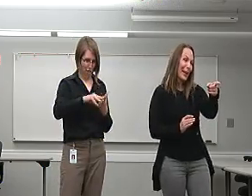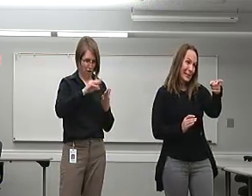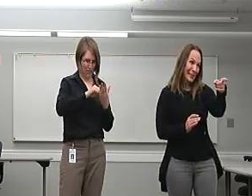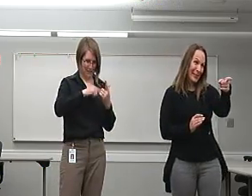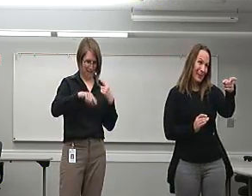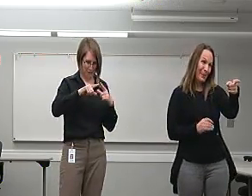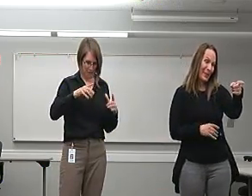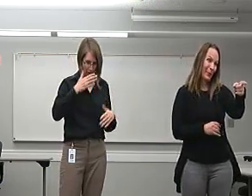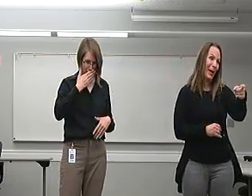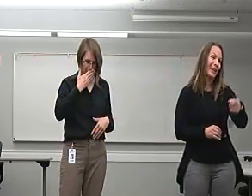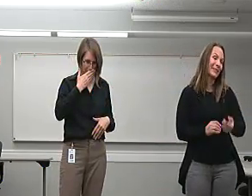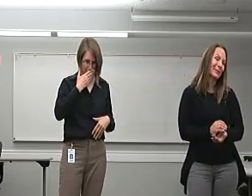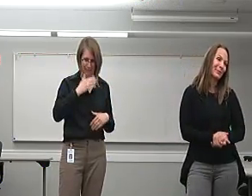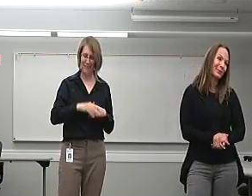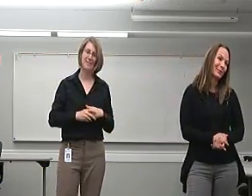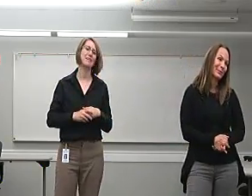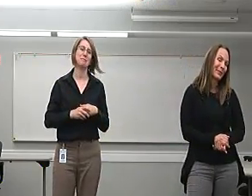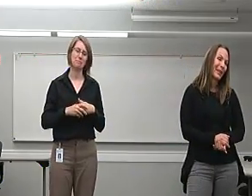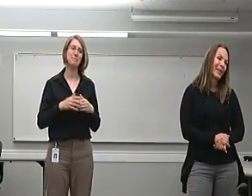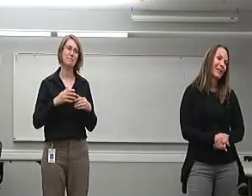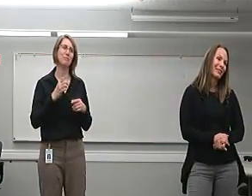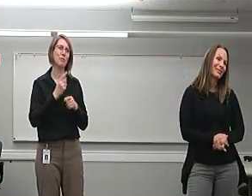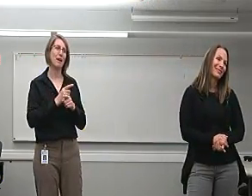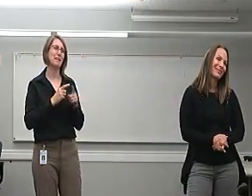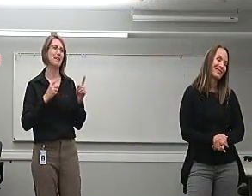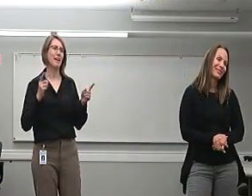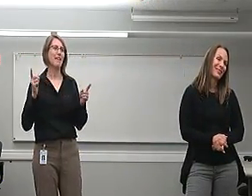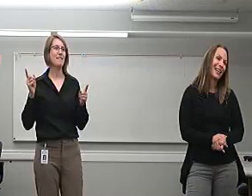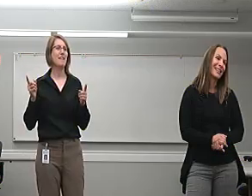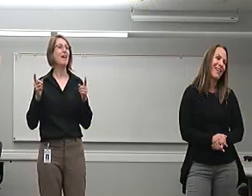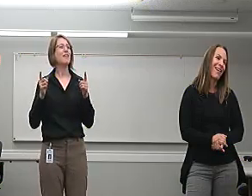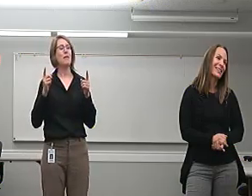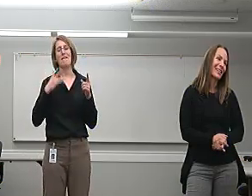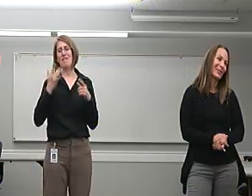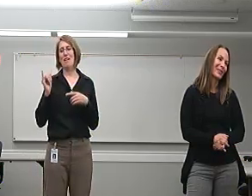like, Right? Chris, go guilt some more people. That's awesome.